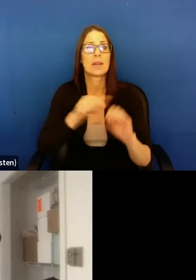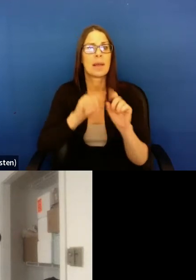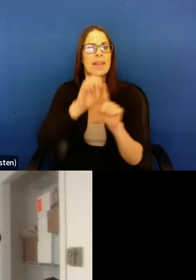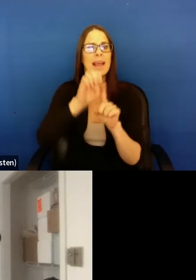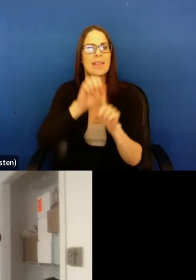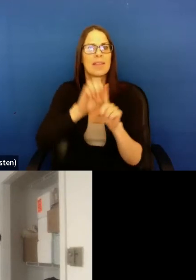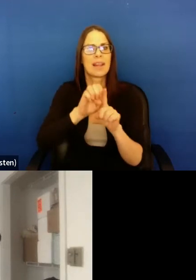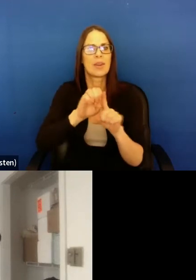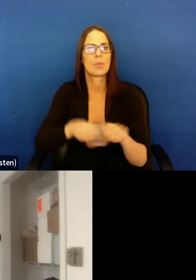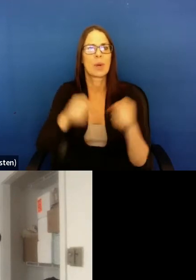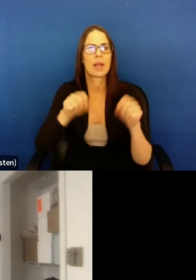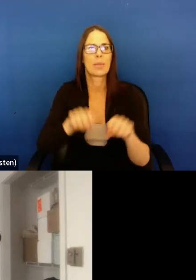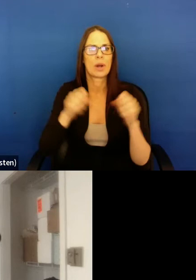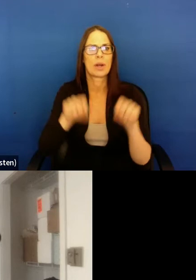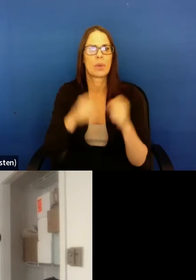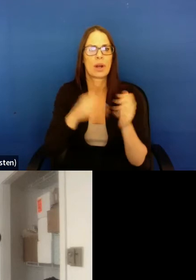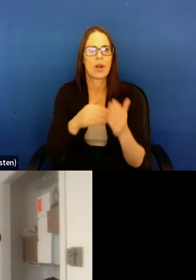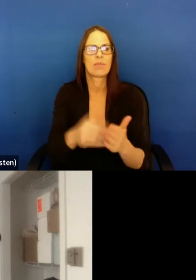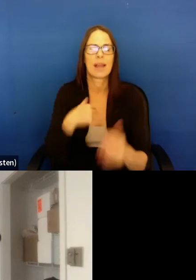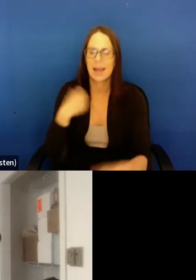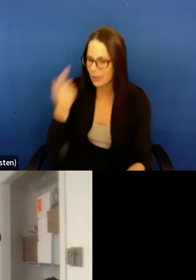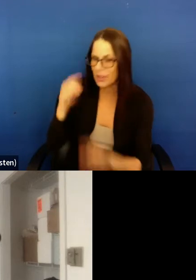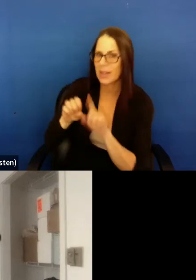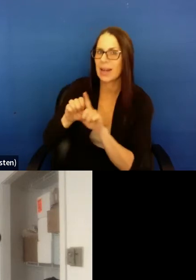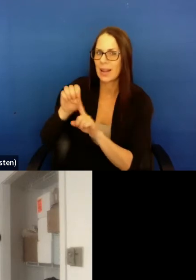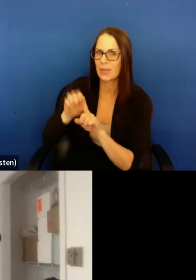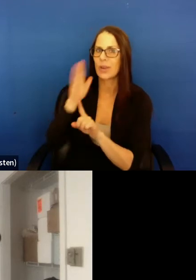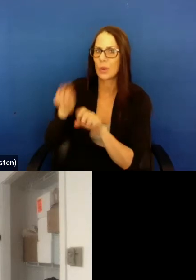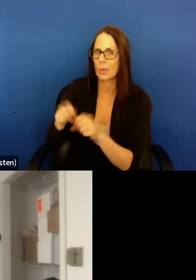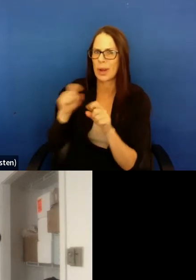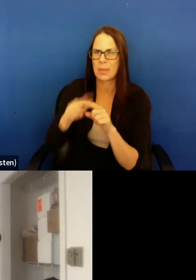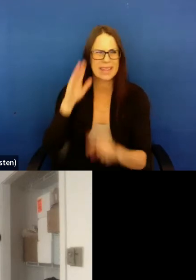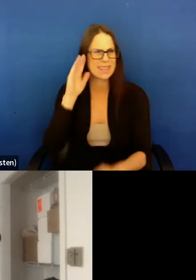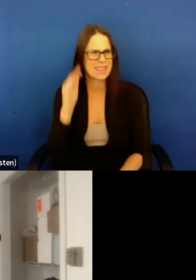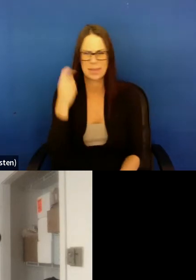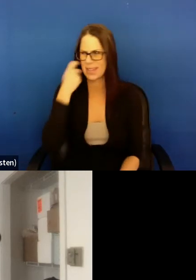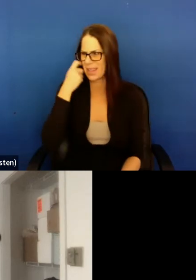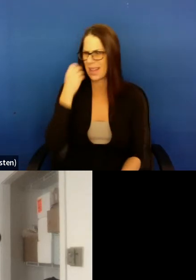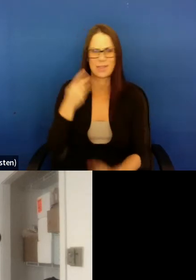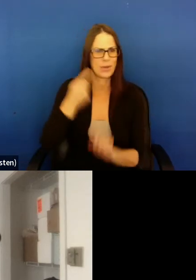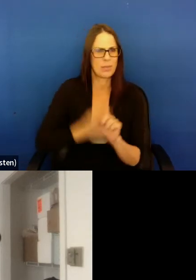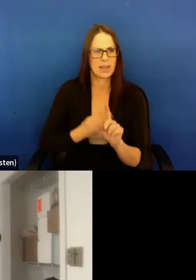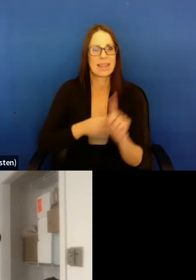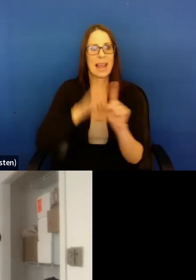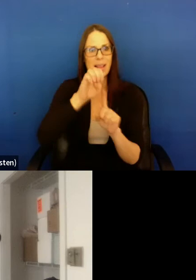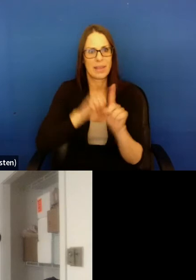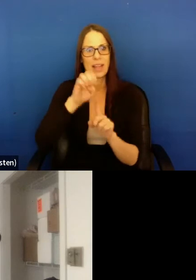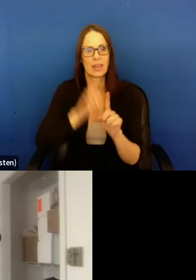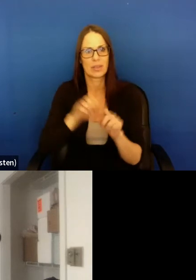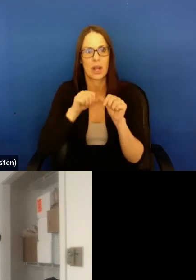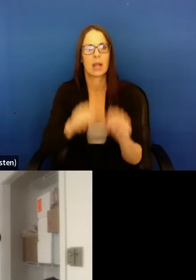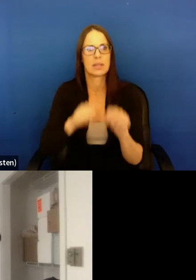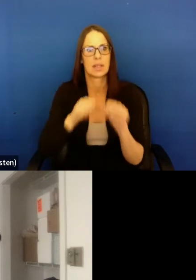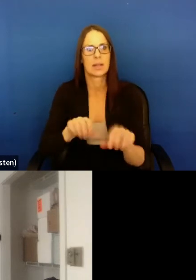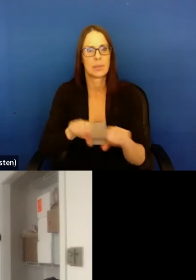breaking often? I understand elevators are going to break, but during the last couple of months, it seems like the elevators are just constantly breaking. And